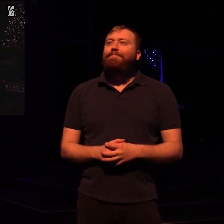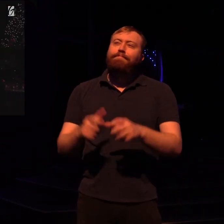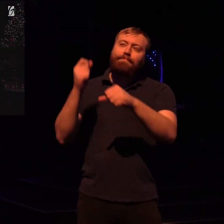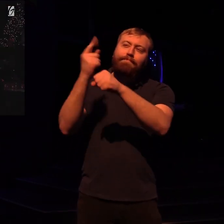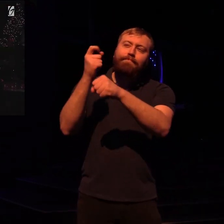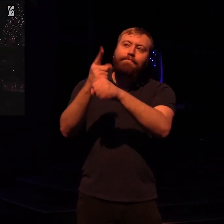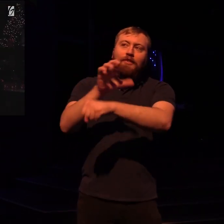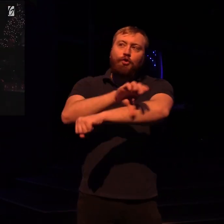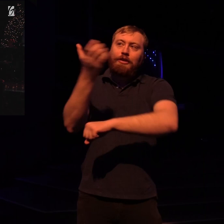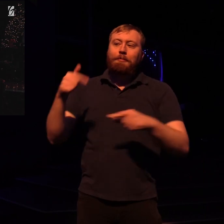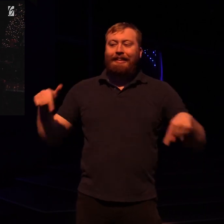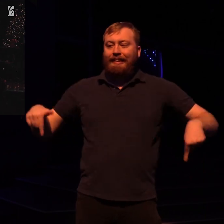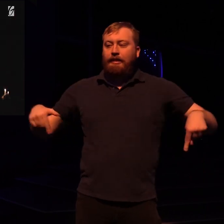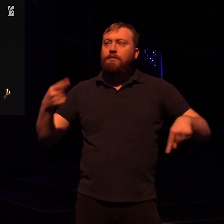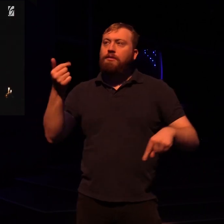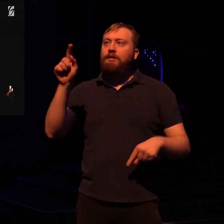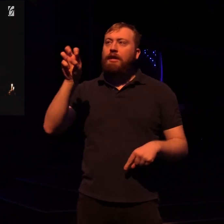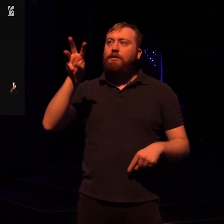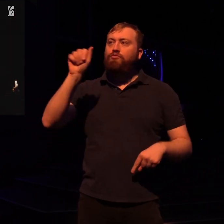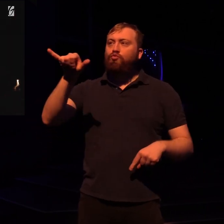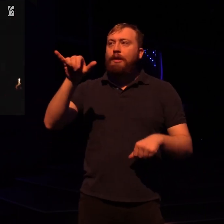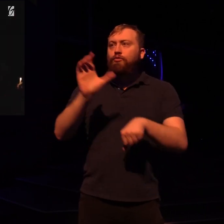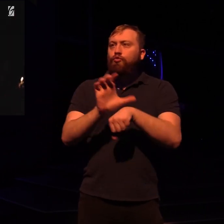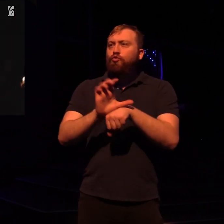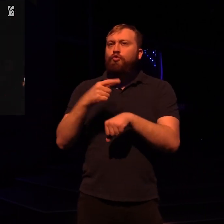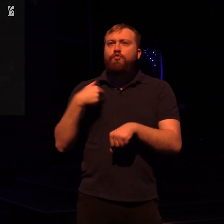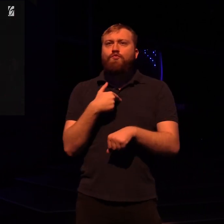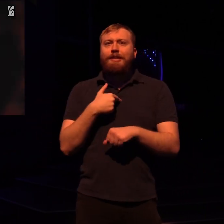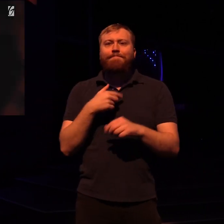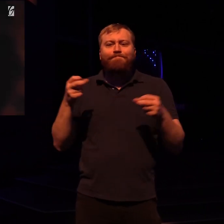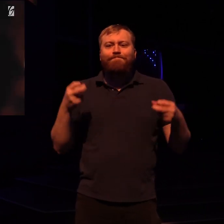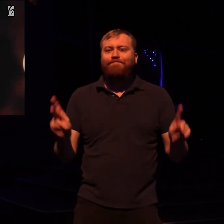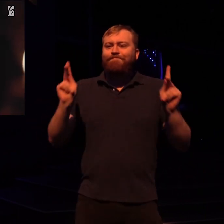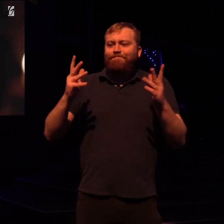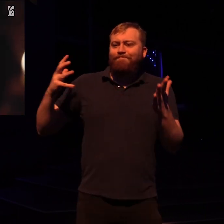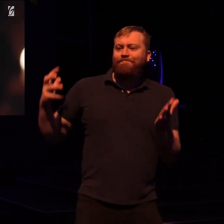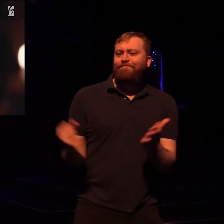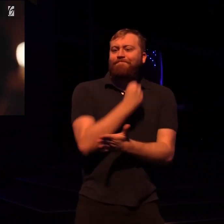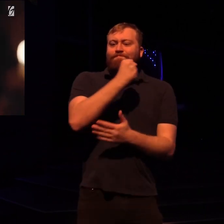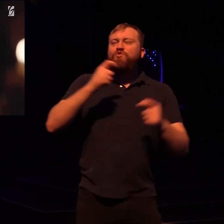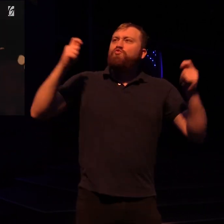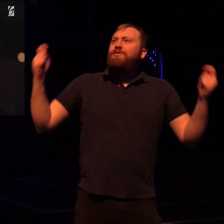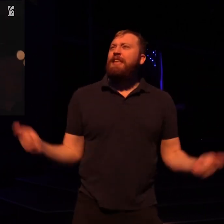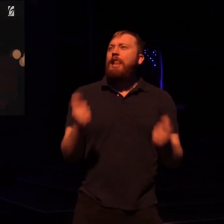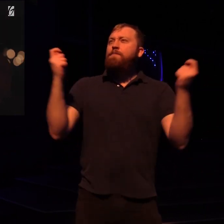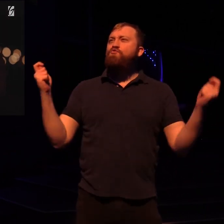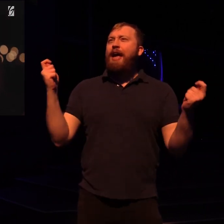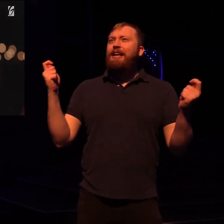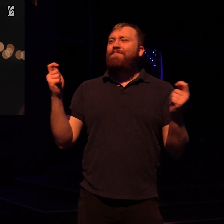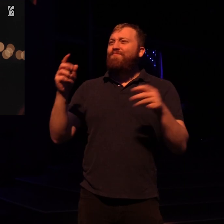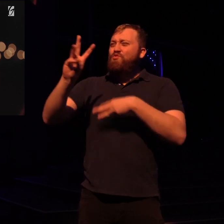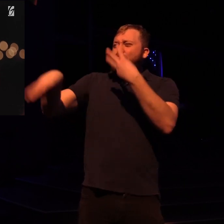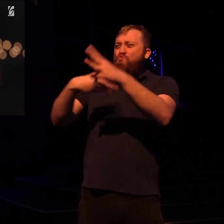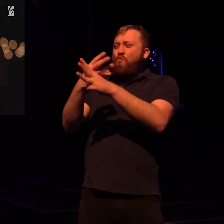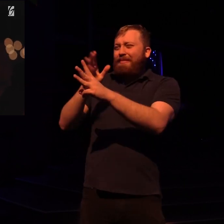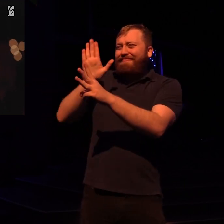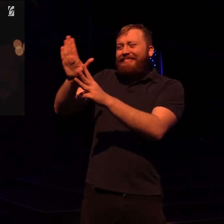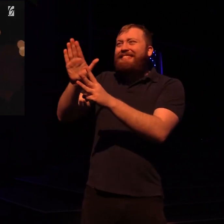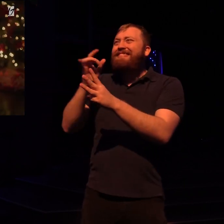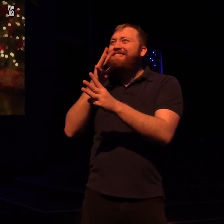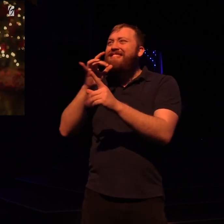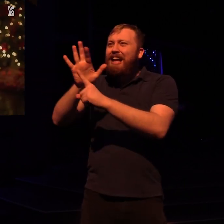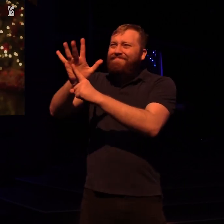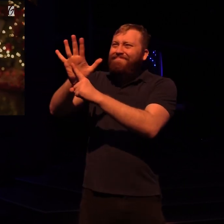Christmas at Gateway Church, we take a special moment together to celebrate the light of the world, a light that can never be